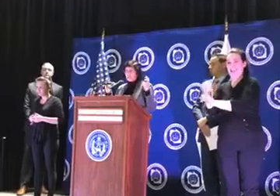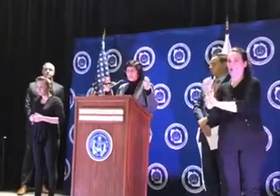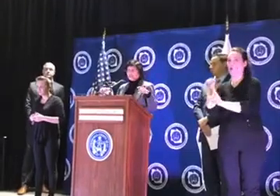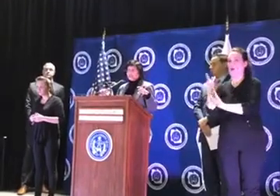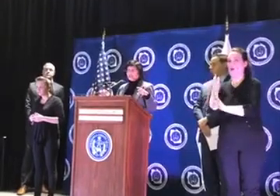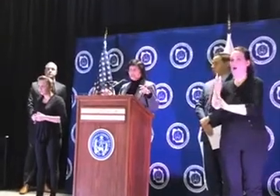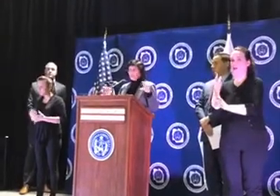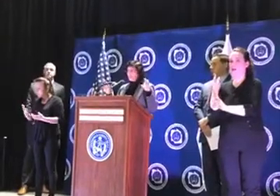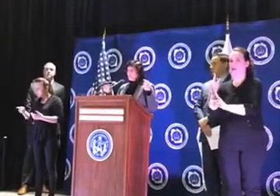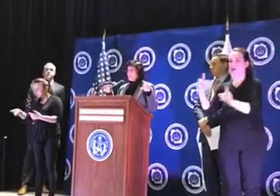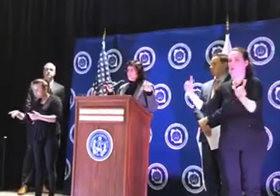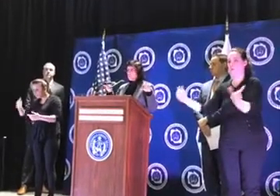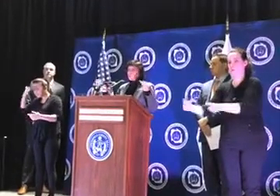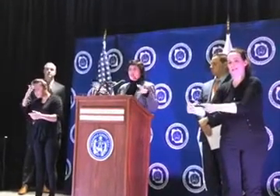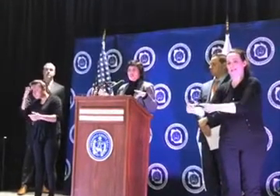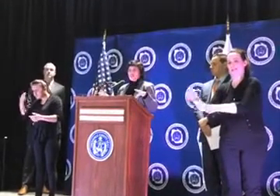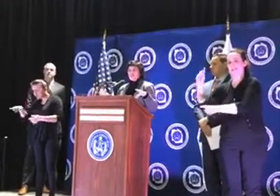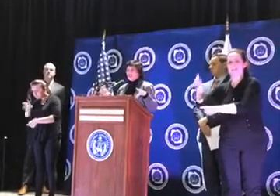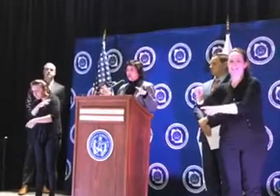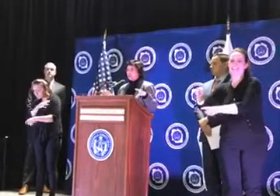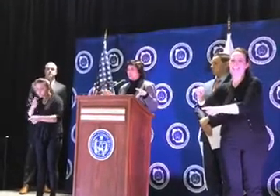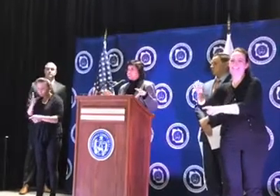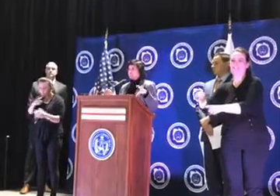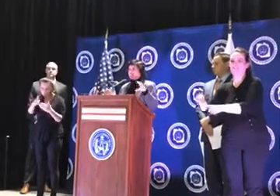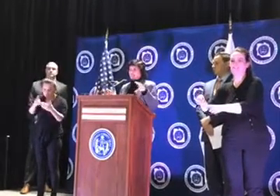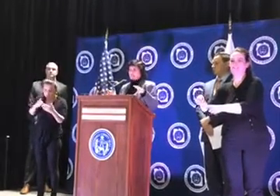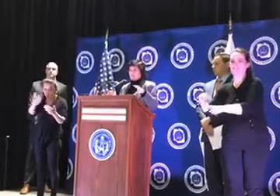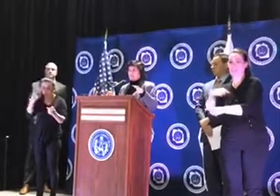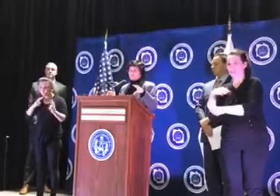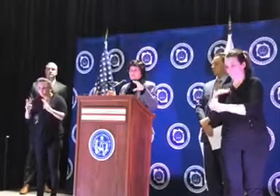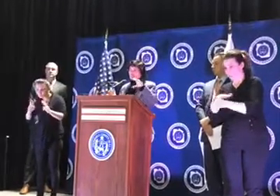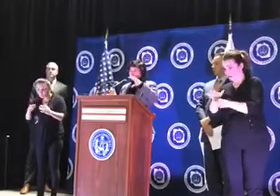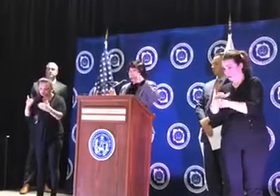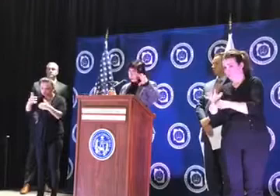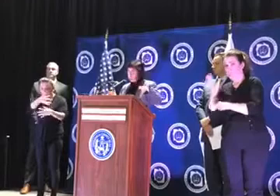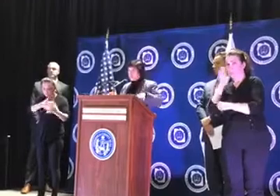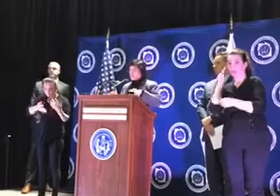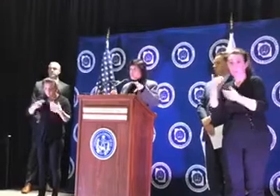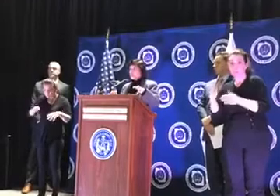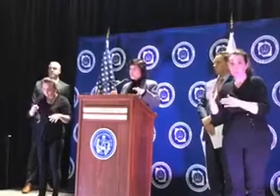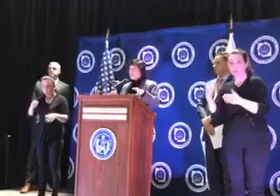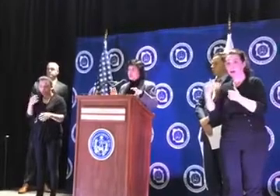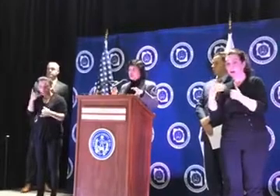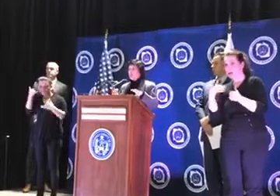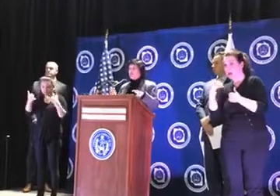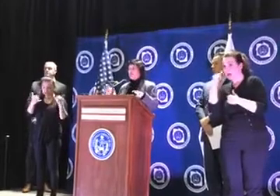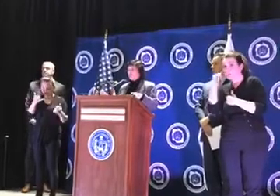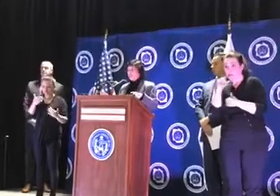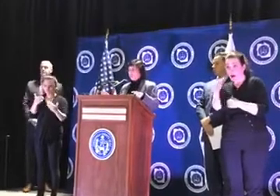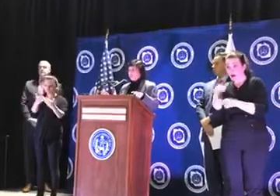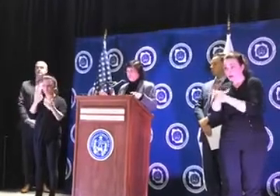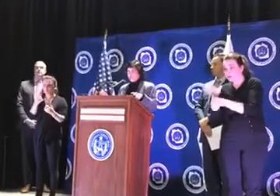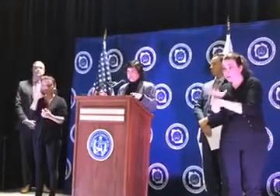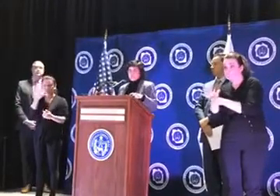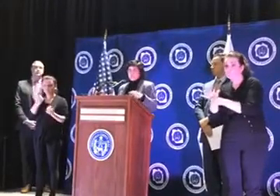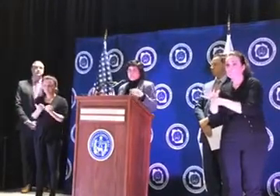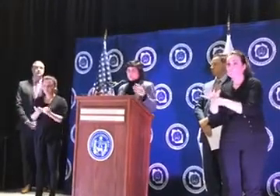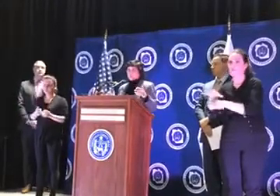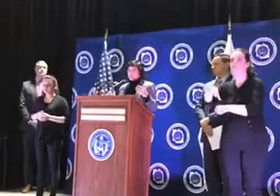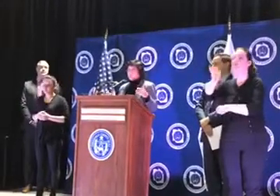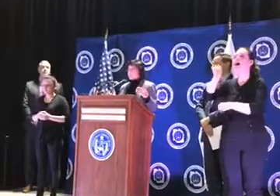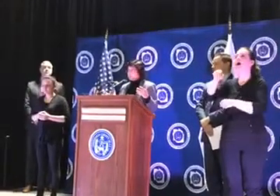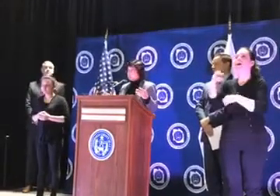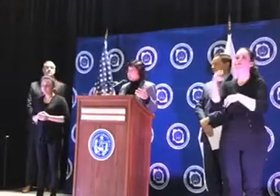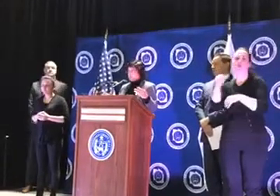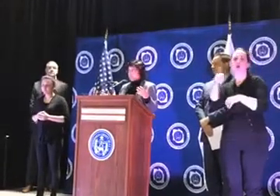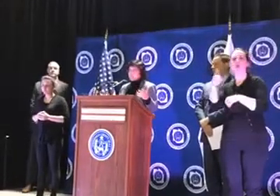And then we'll have to make sure, do they have enough bedrooms or no? If that's the case, if they are not enough shelter there, we'll have to find some other place there. So far,